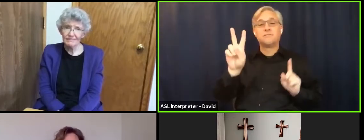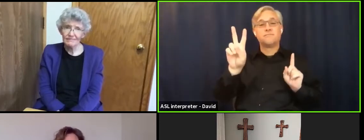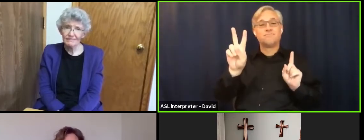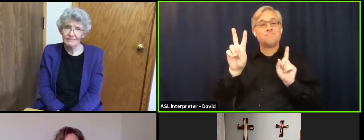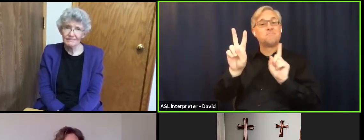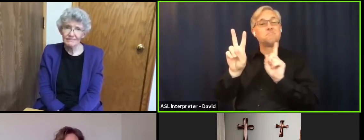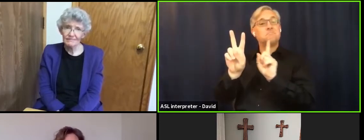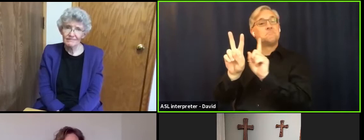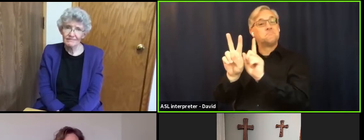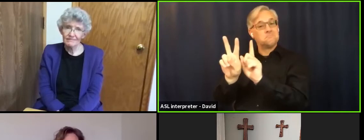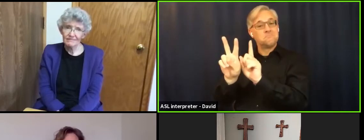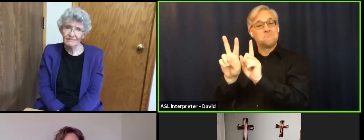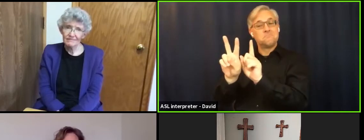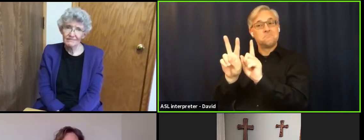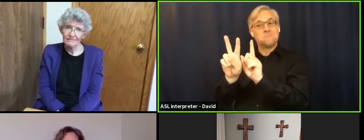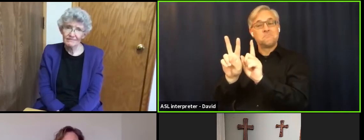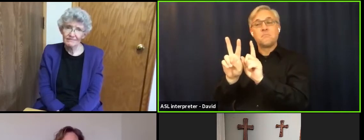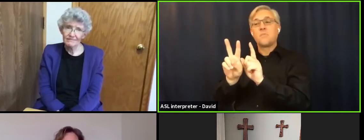recognize Jesus,